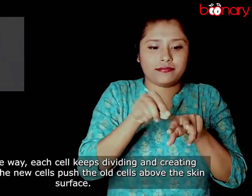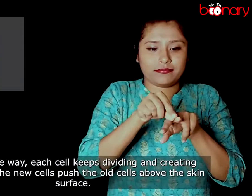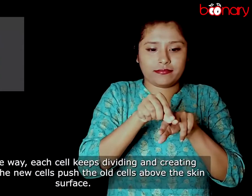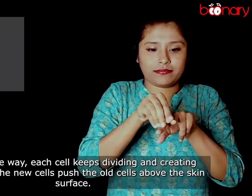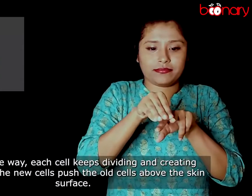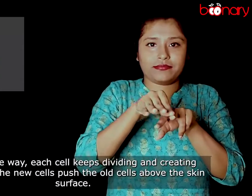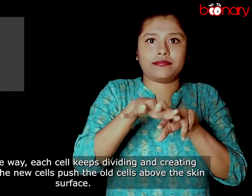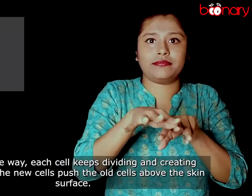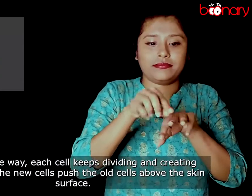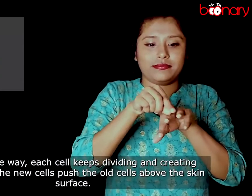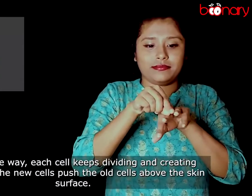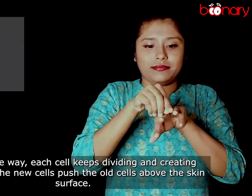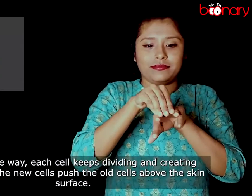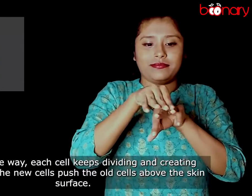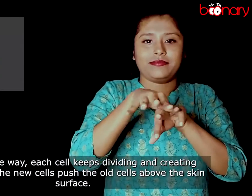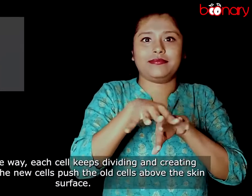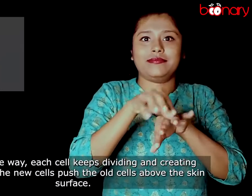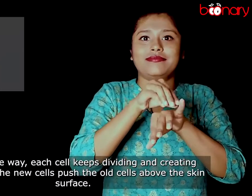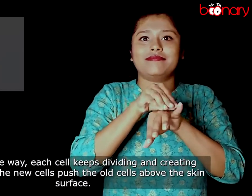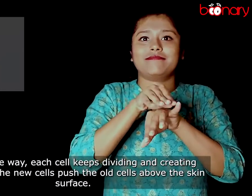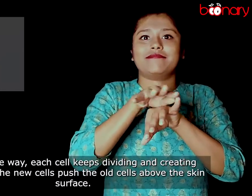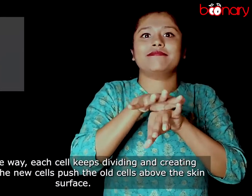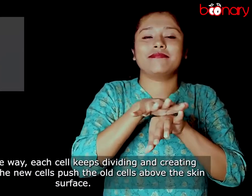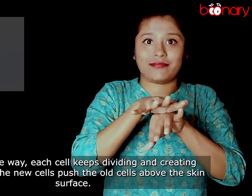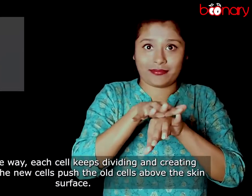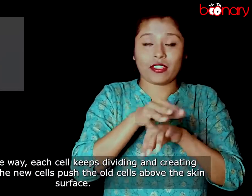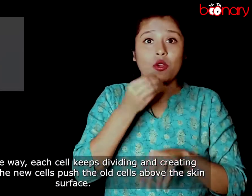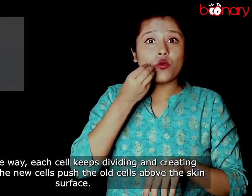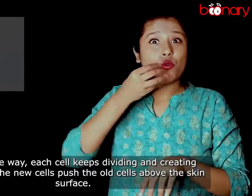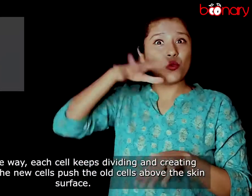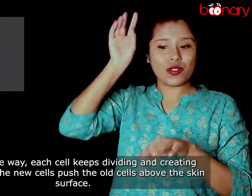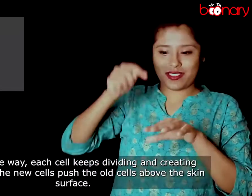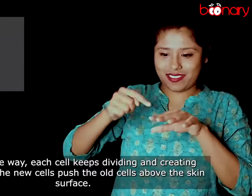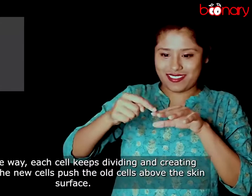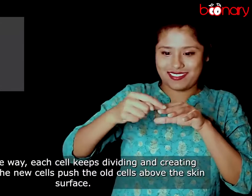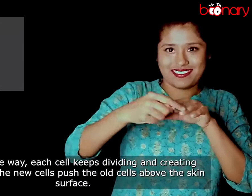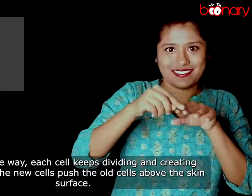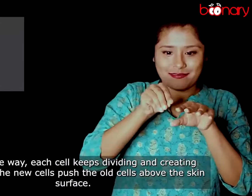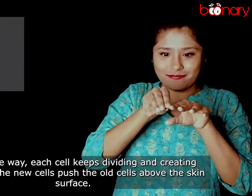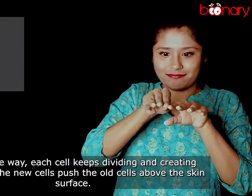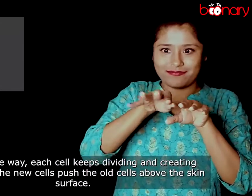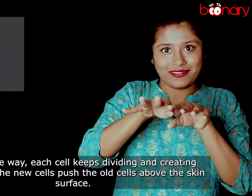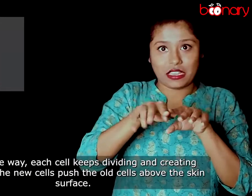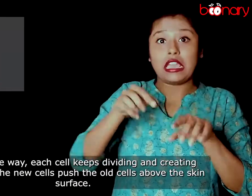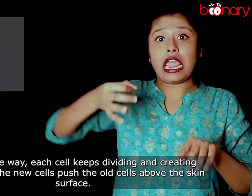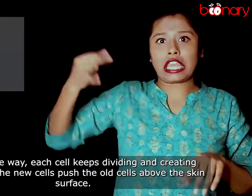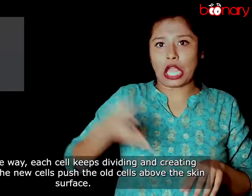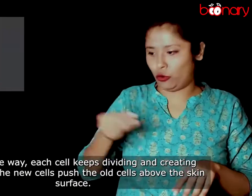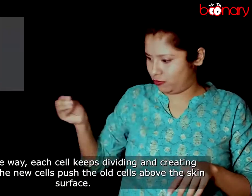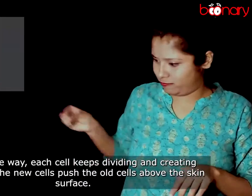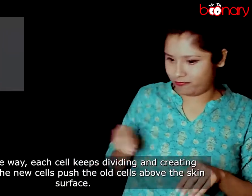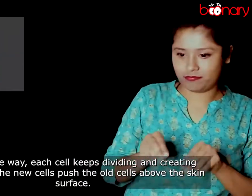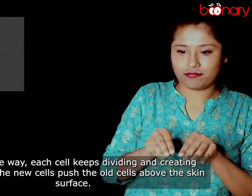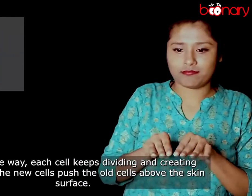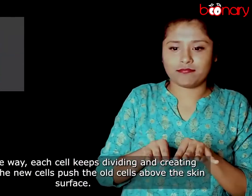keeps dividing and creating more cells. The new cells push the old cells above the